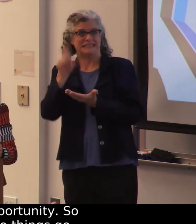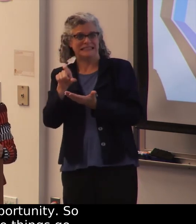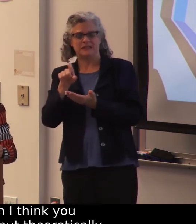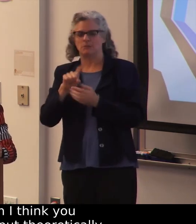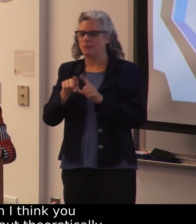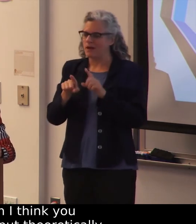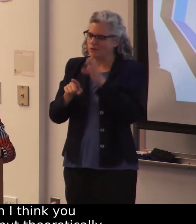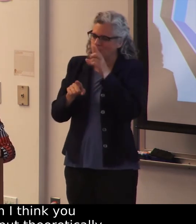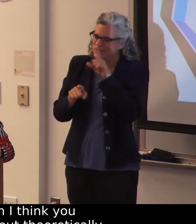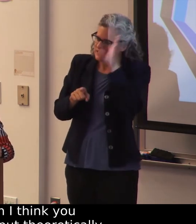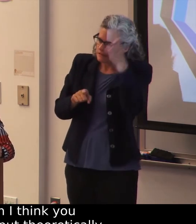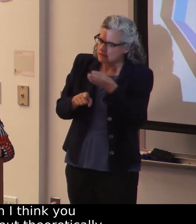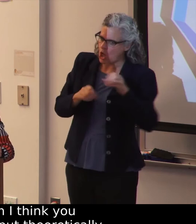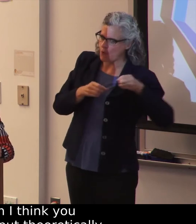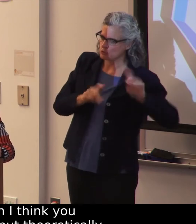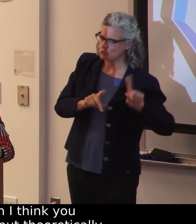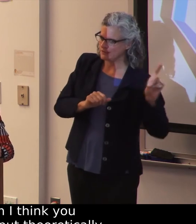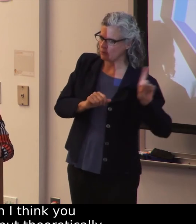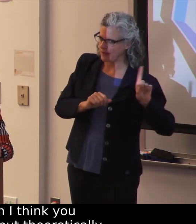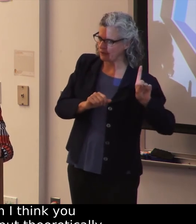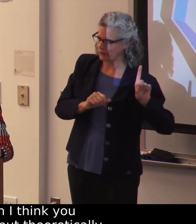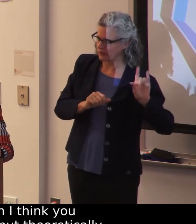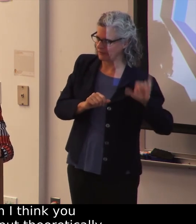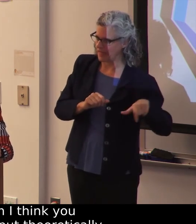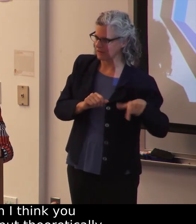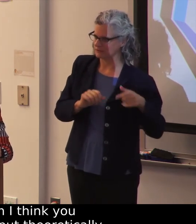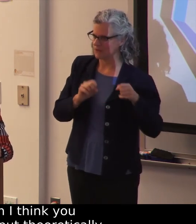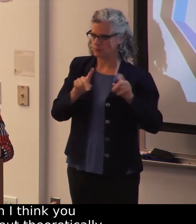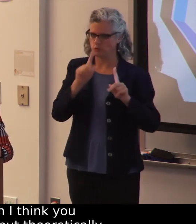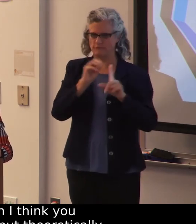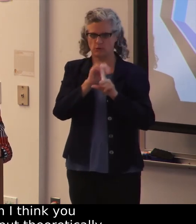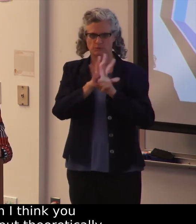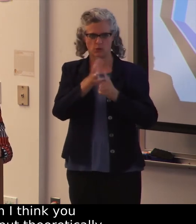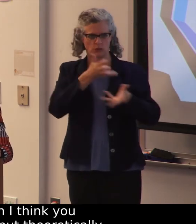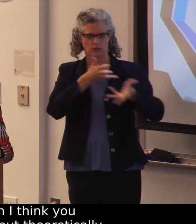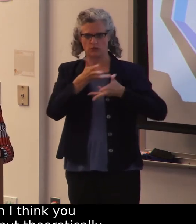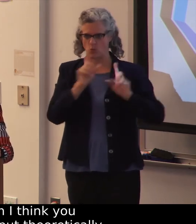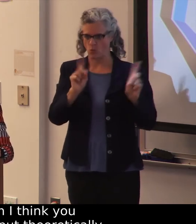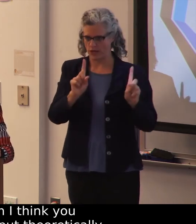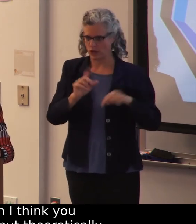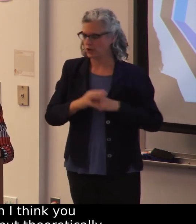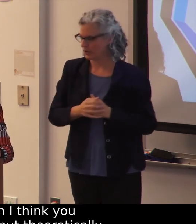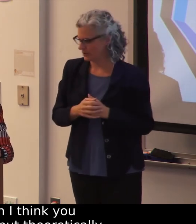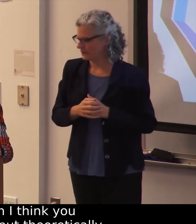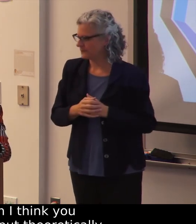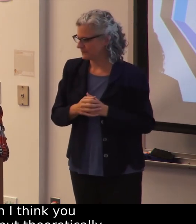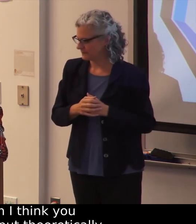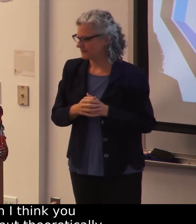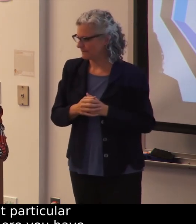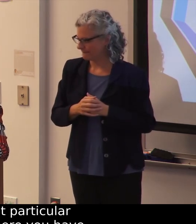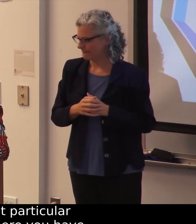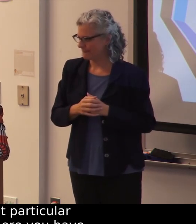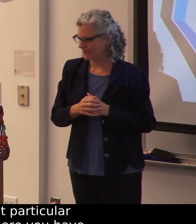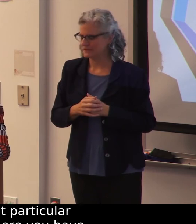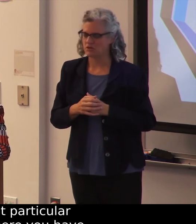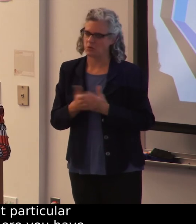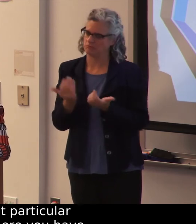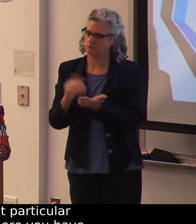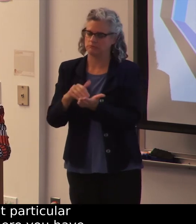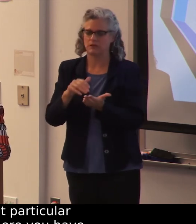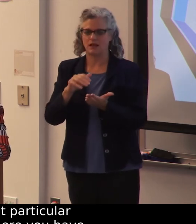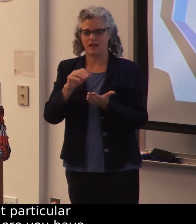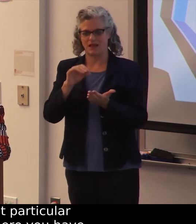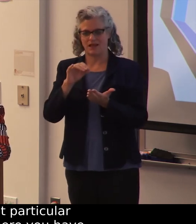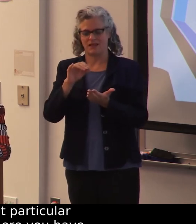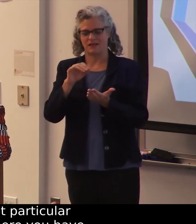together. But indeed, that rule, which I think you've actually put it theoretically, you really have got to have that particular